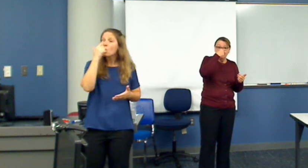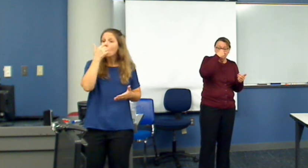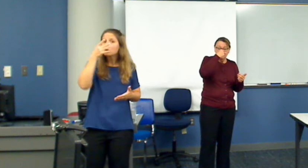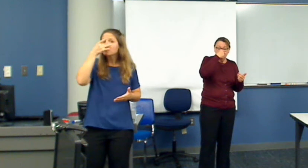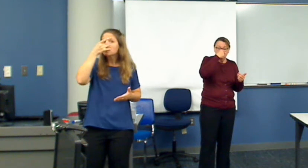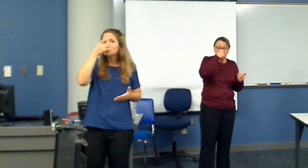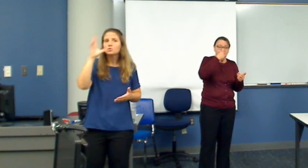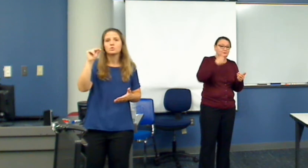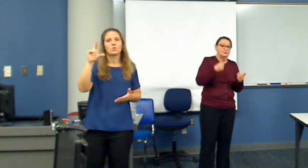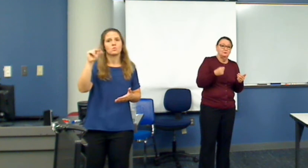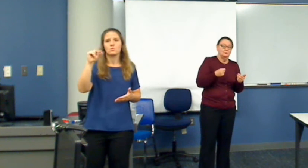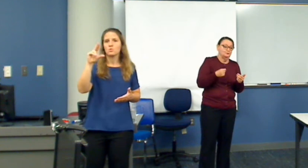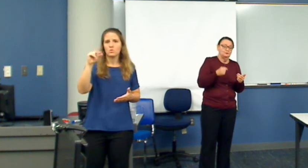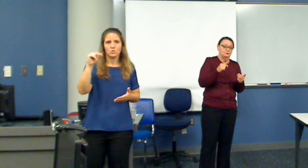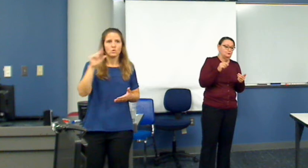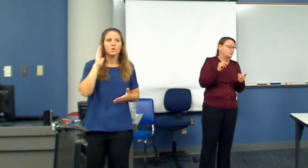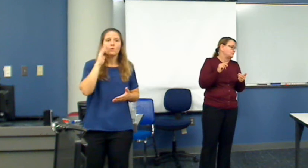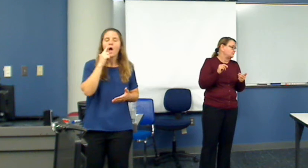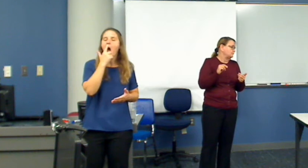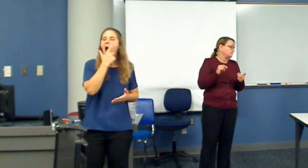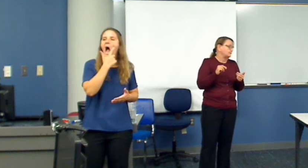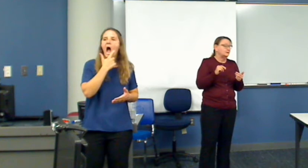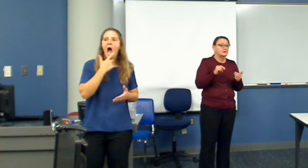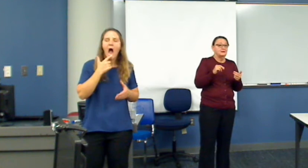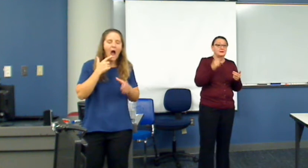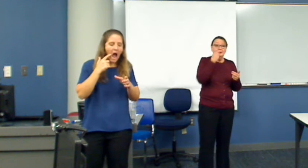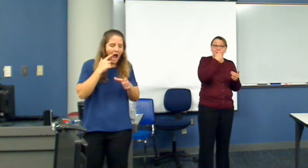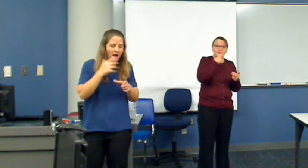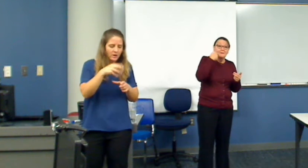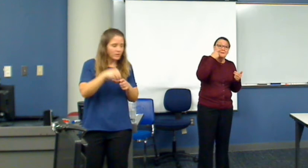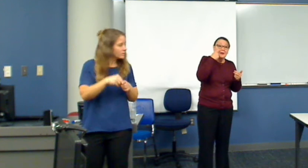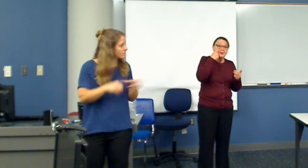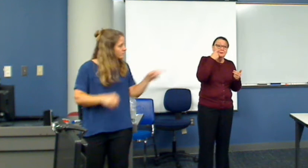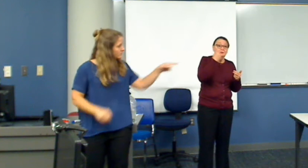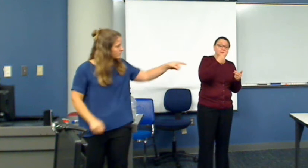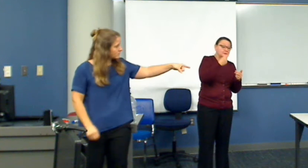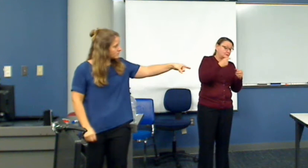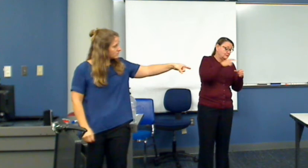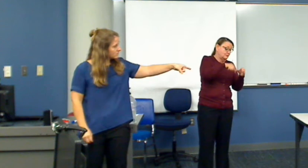around the nose and mouth. Okay. Okay, it just looks like this.